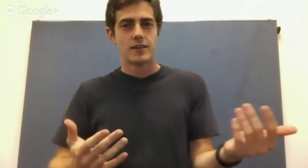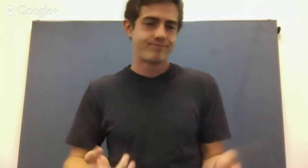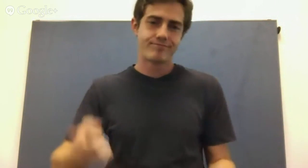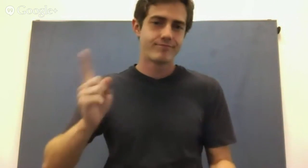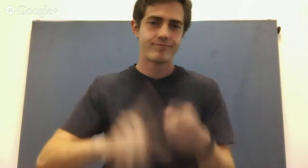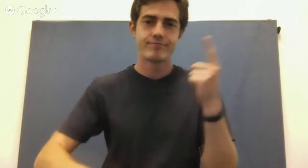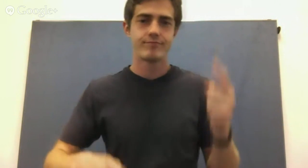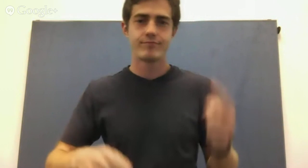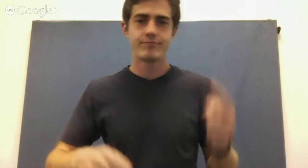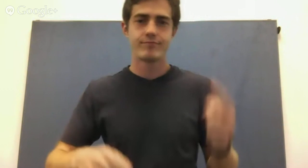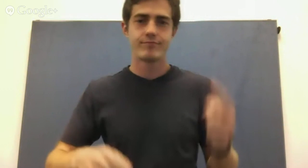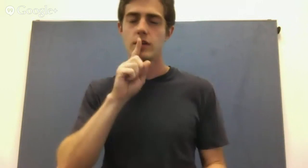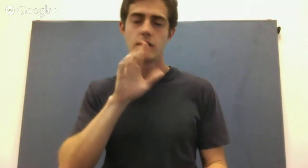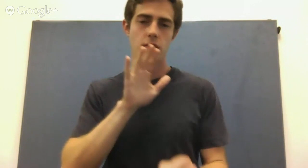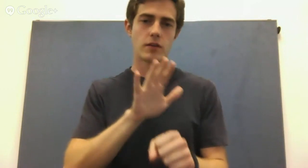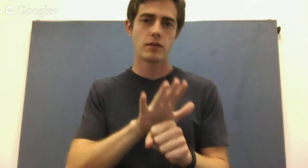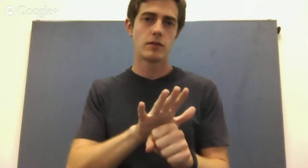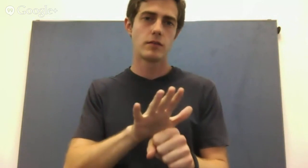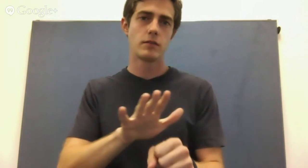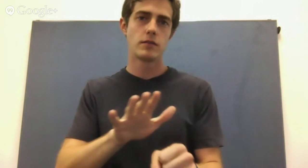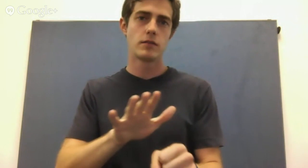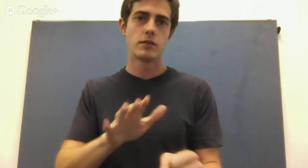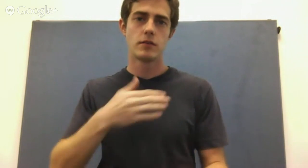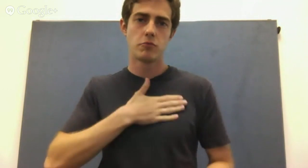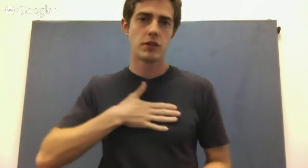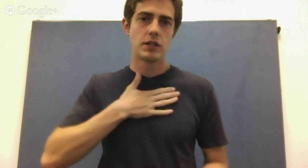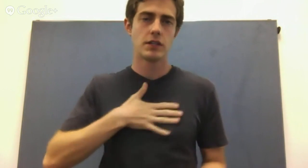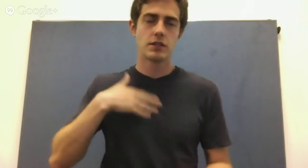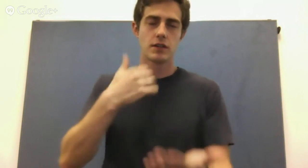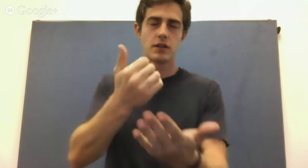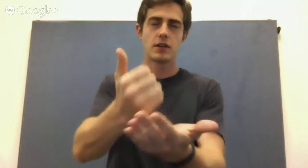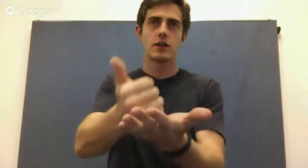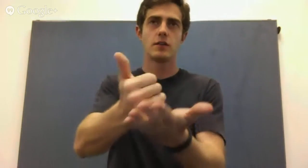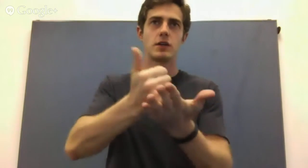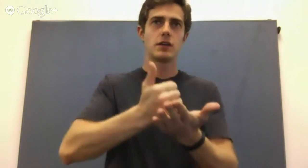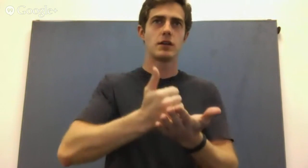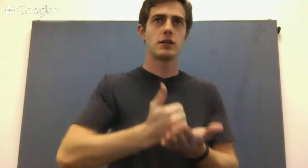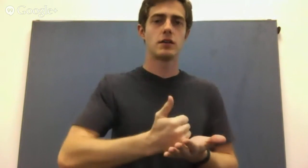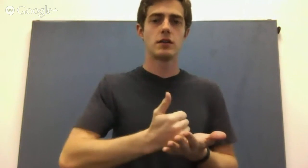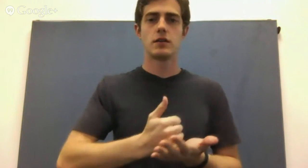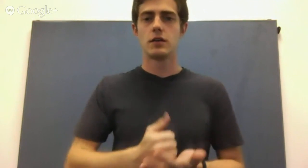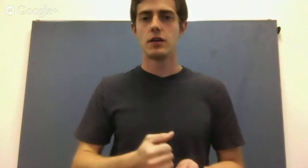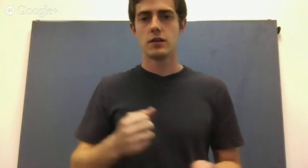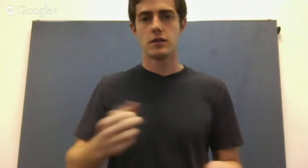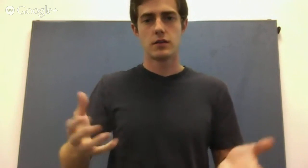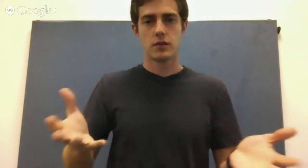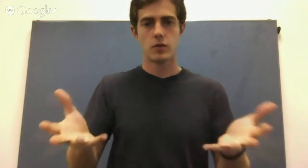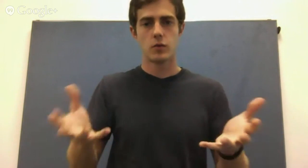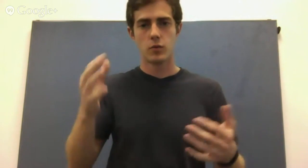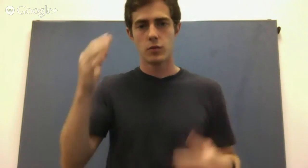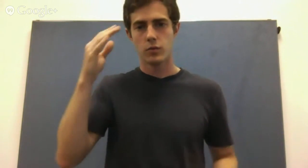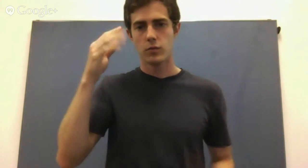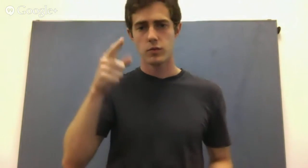No guarantee. Please help me. Why did you leave